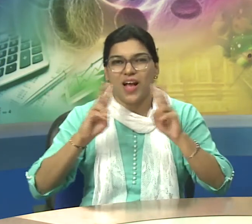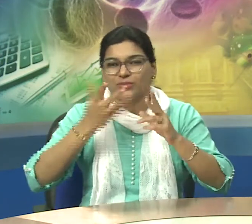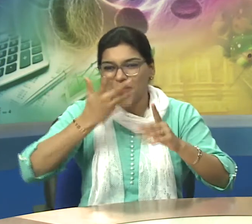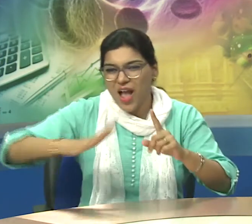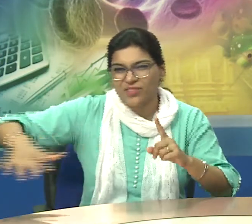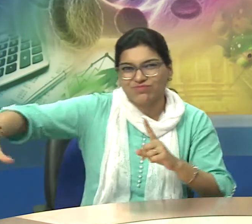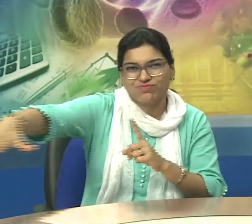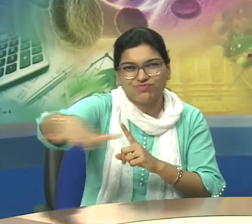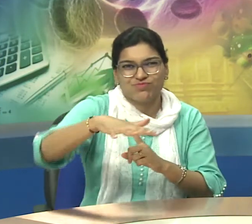famous